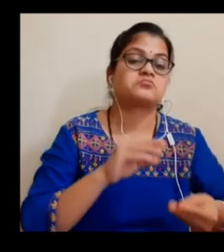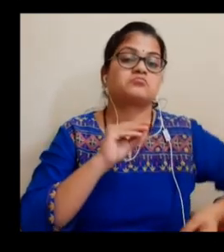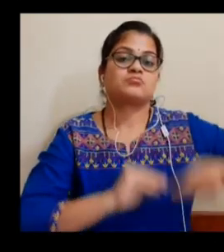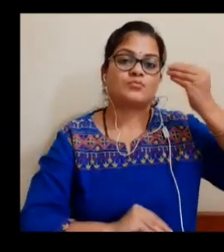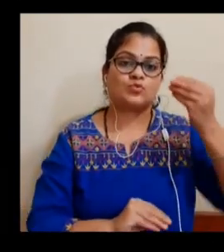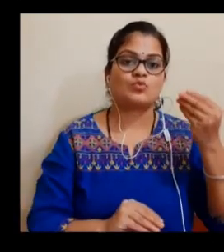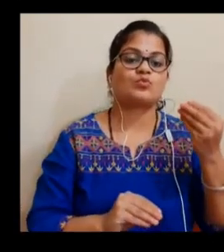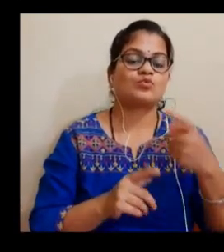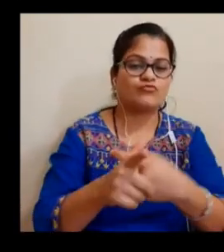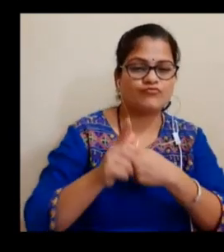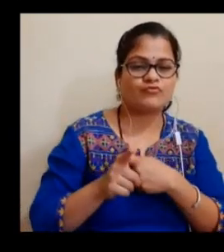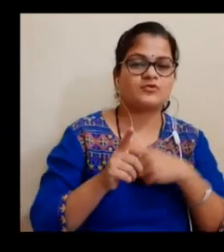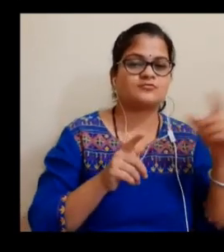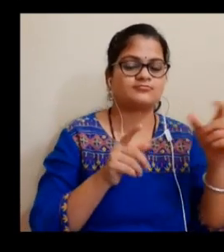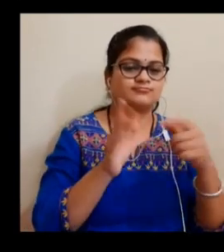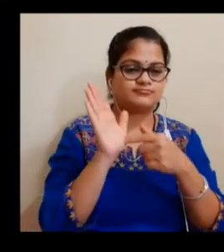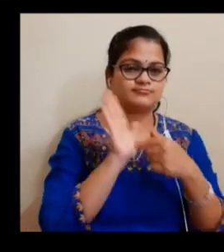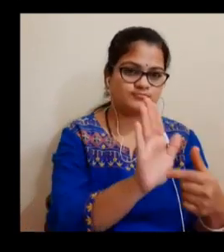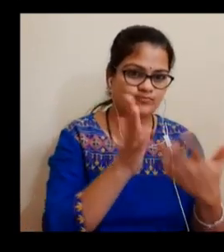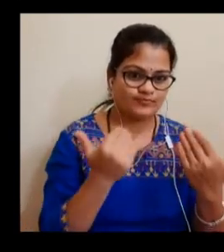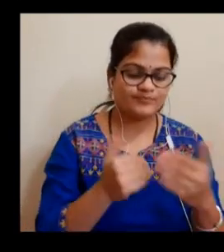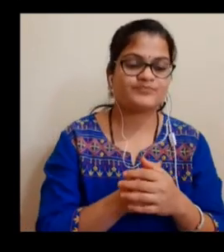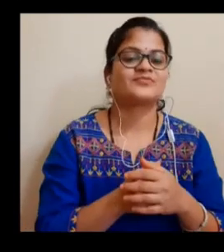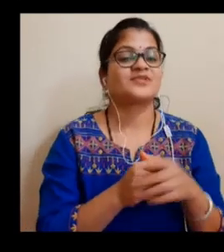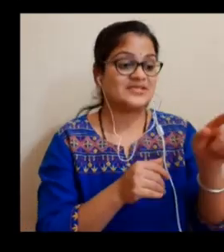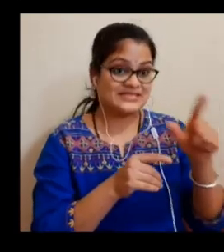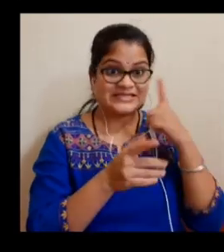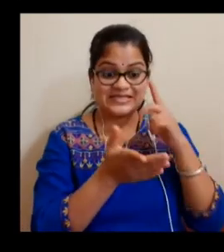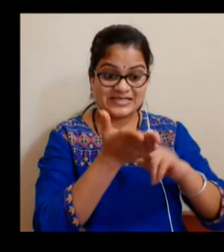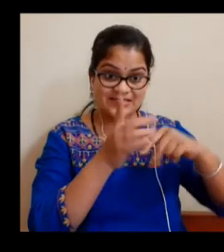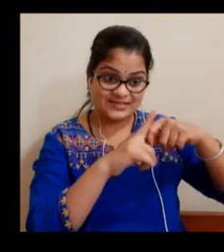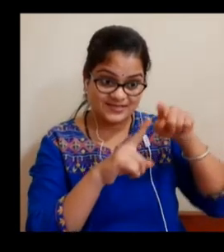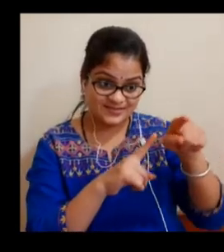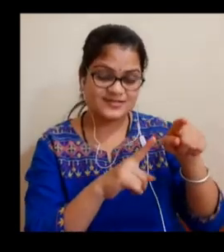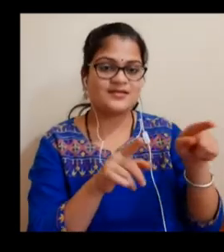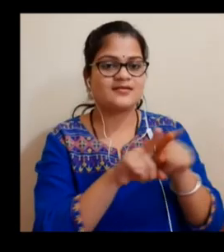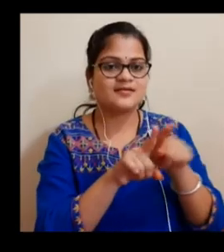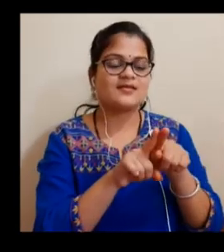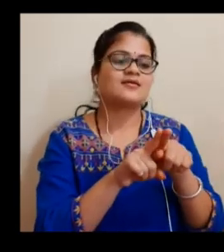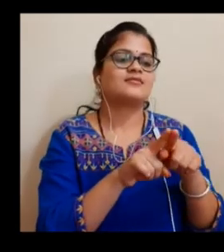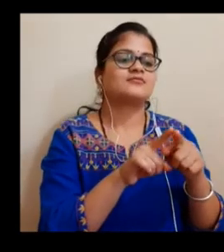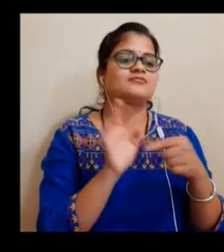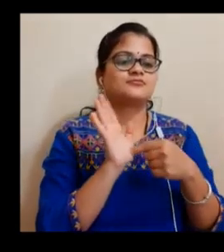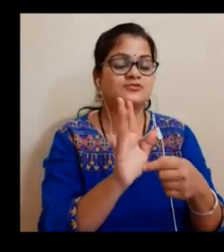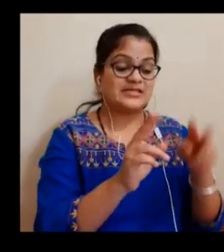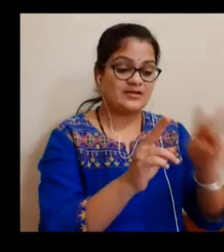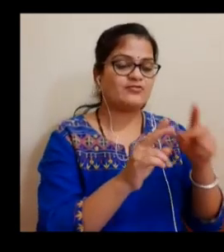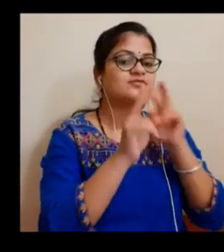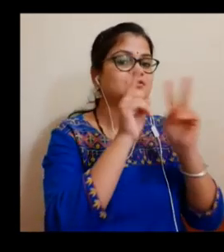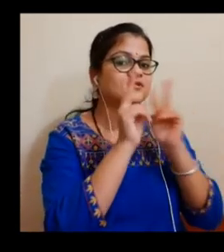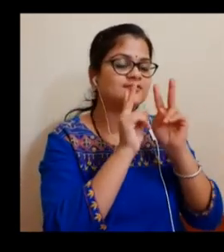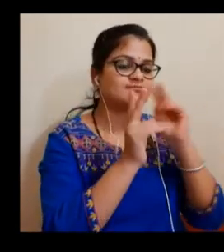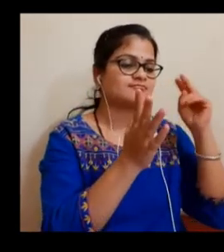faster. And now you can just share this link with your kid. So I'm now going to share this with in the